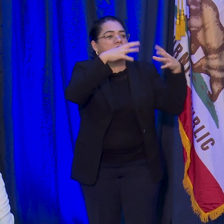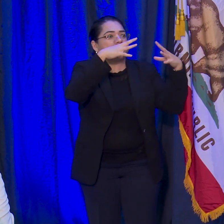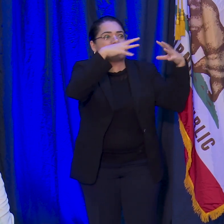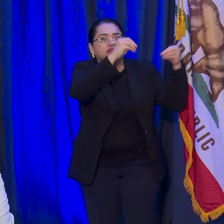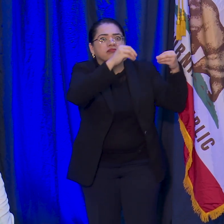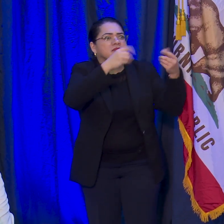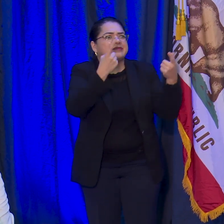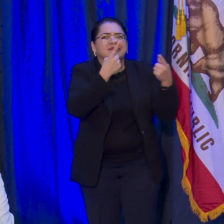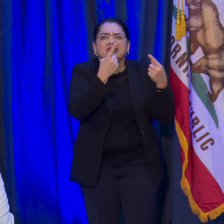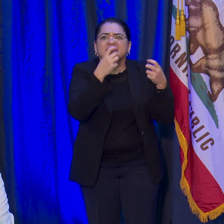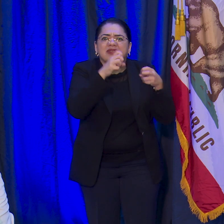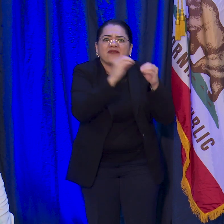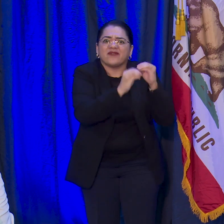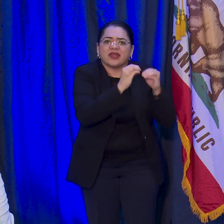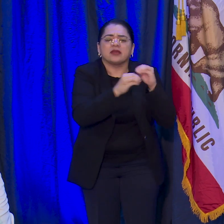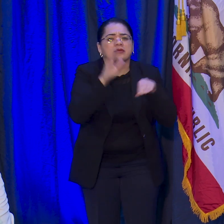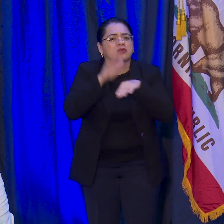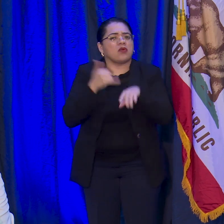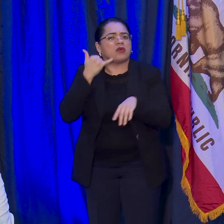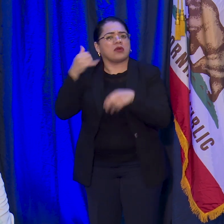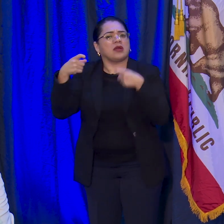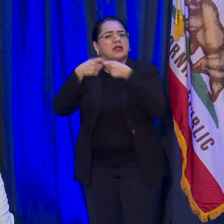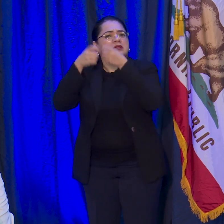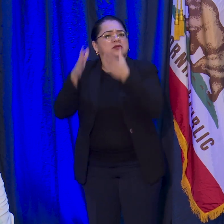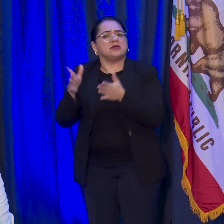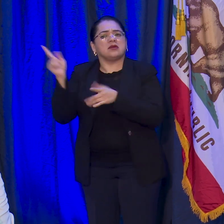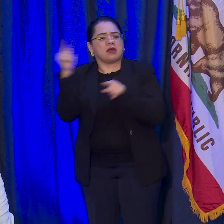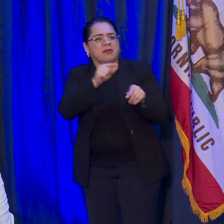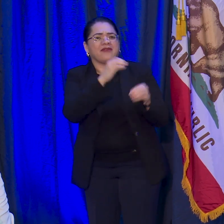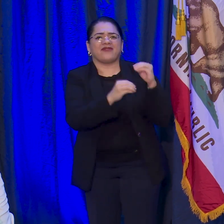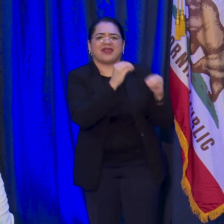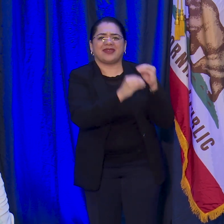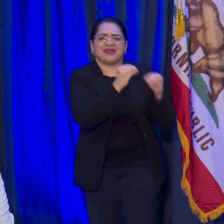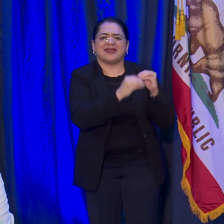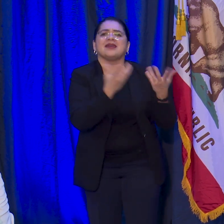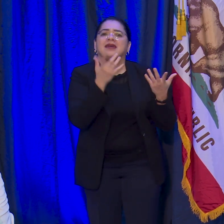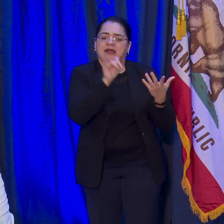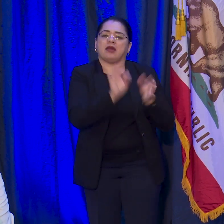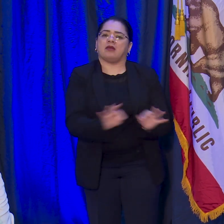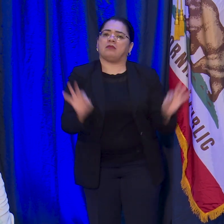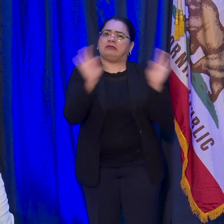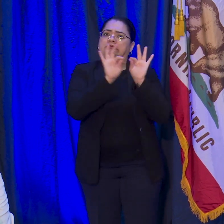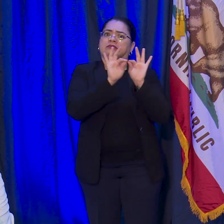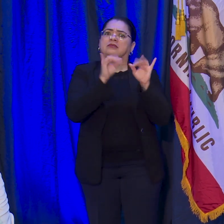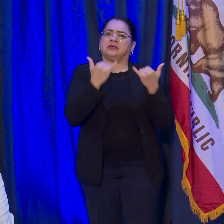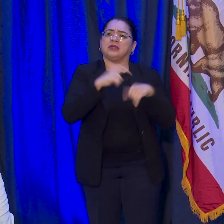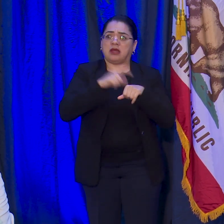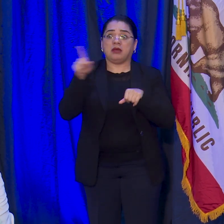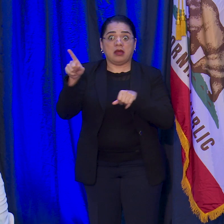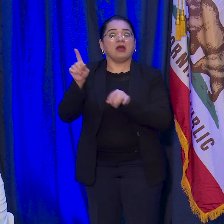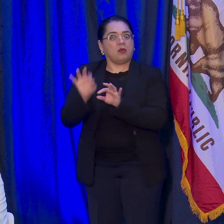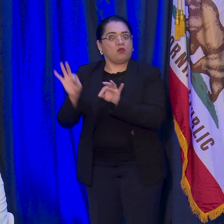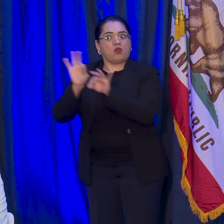plumbing incident, or if it relates to hardware for your home. We know that they are also essential during this time.